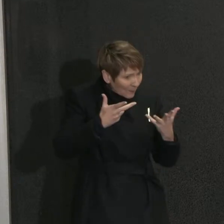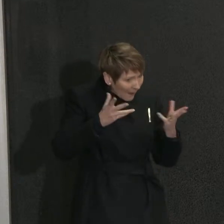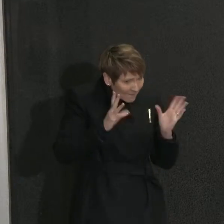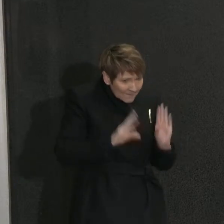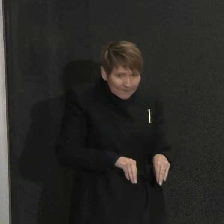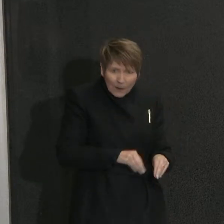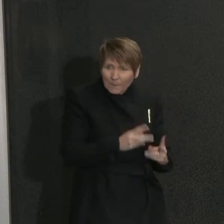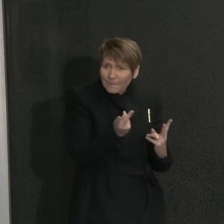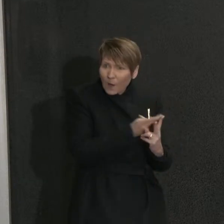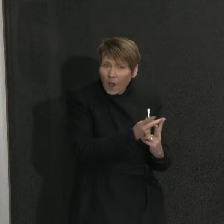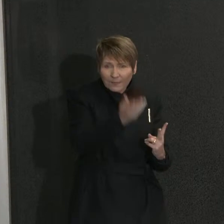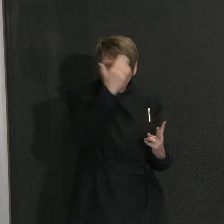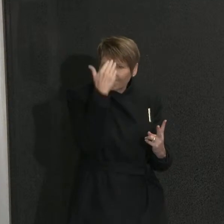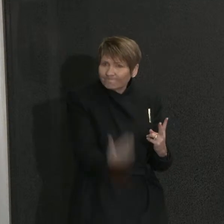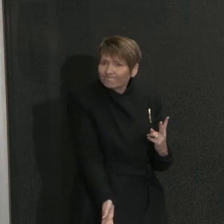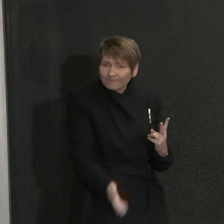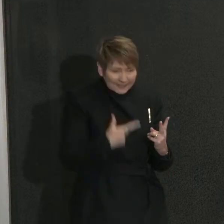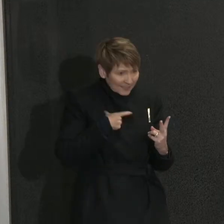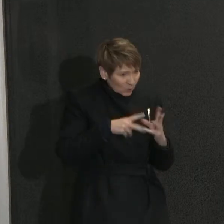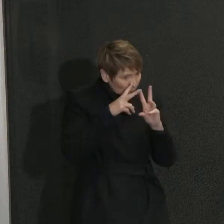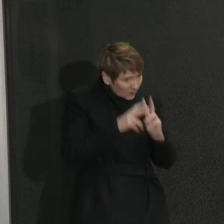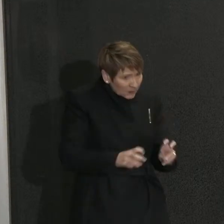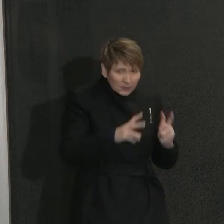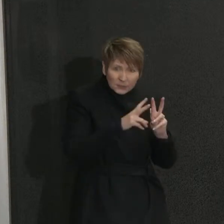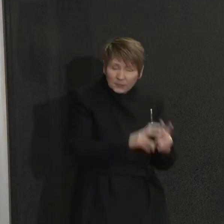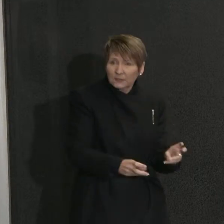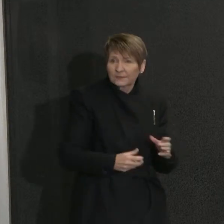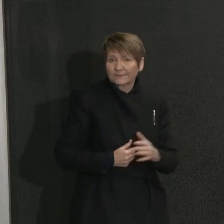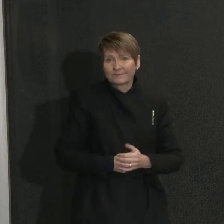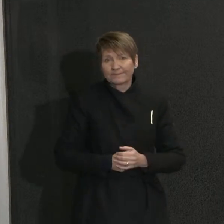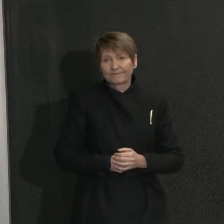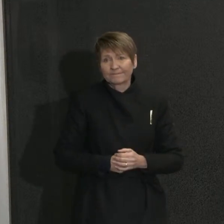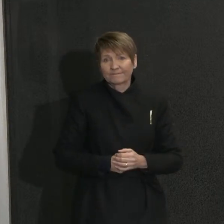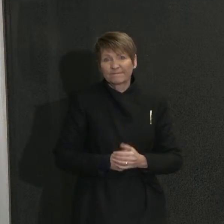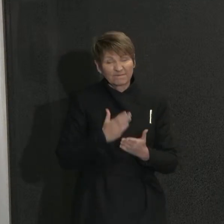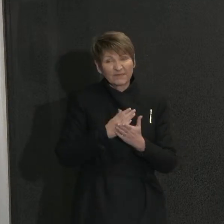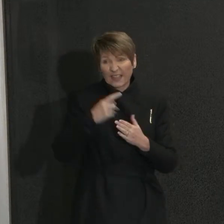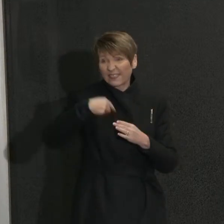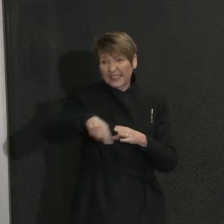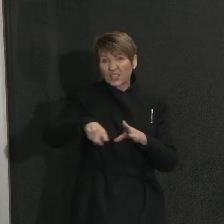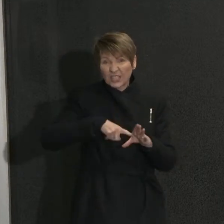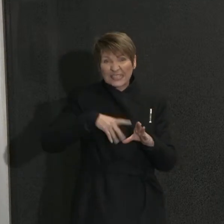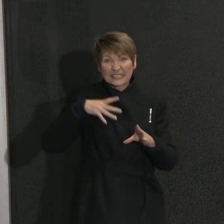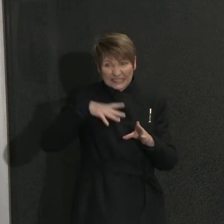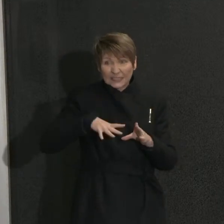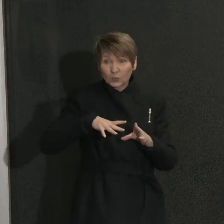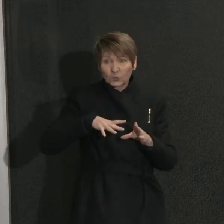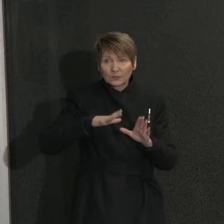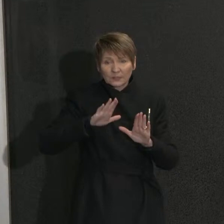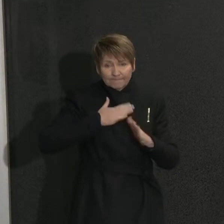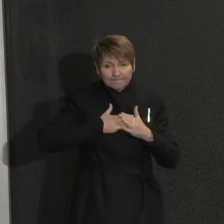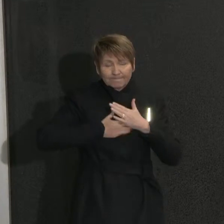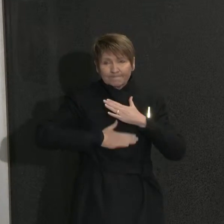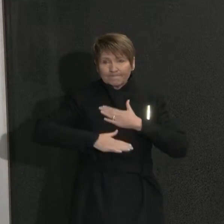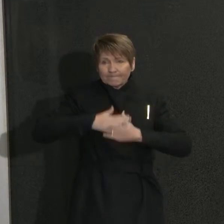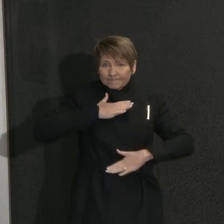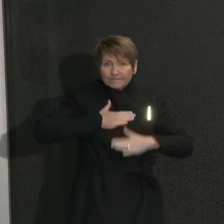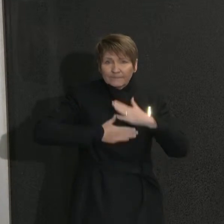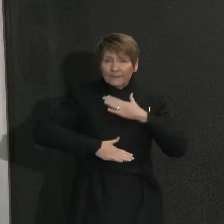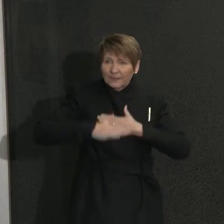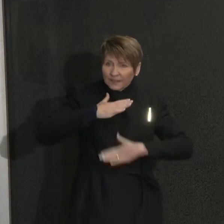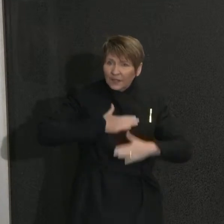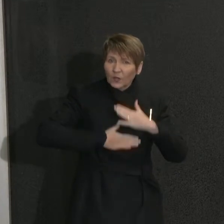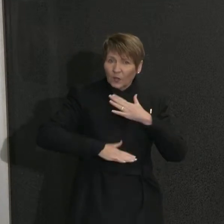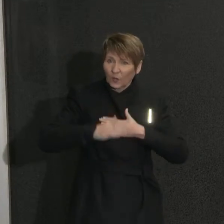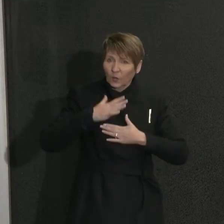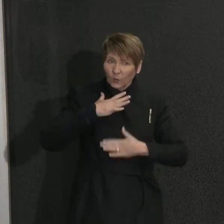few days, and indeed the rest of this year until we get people vaccinated, will all be about, and the thing that will make the biggest